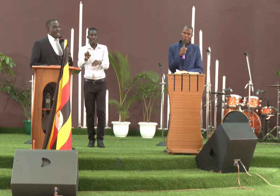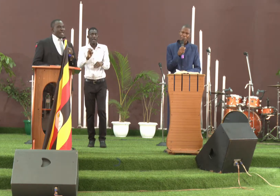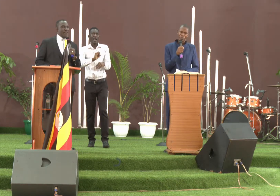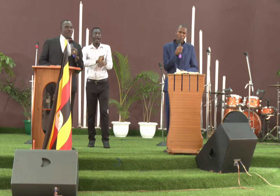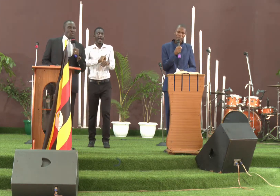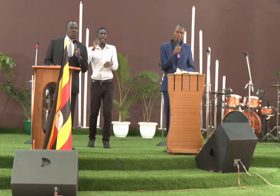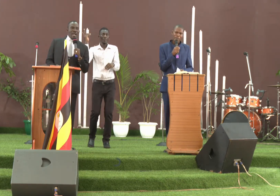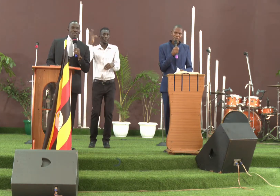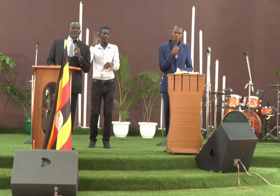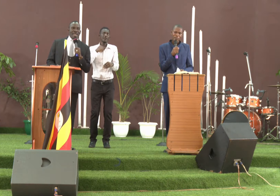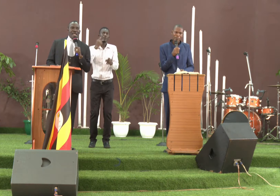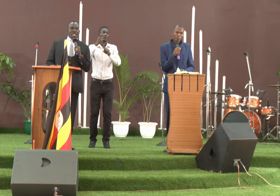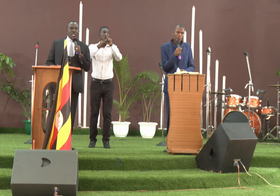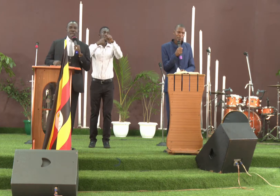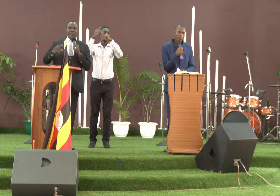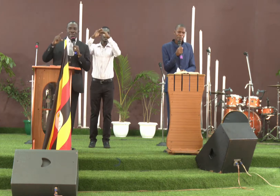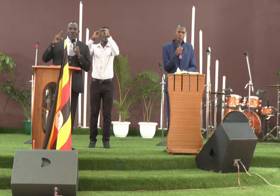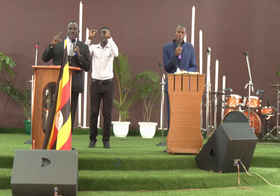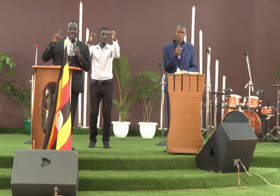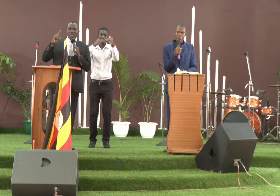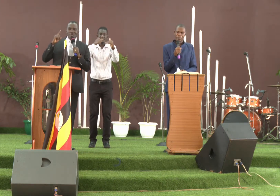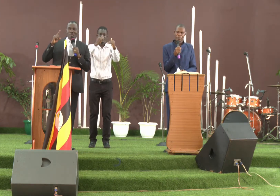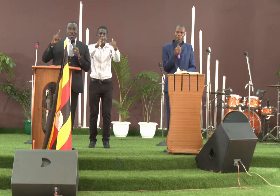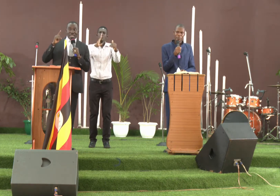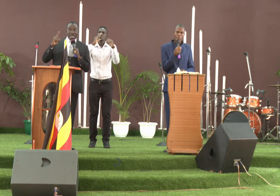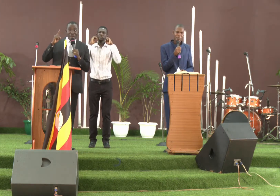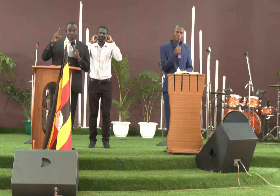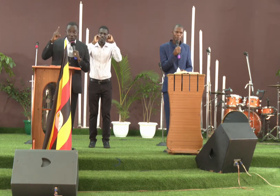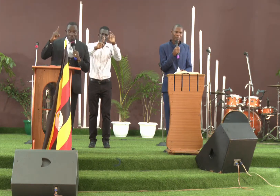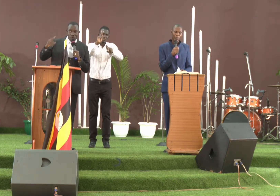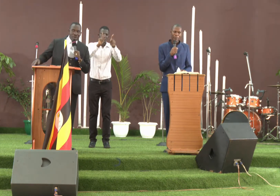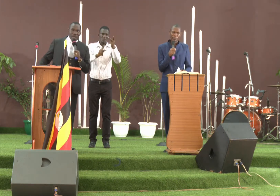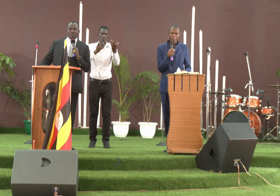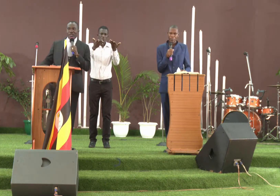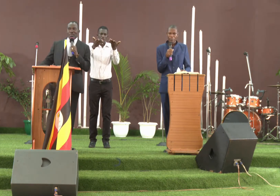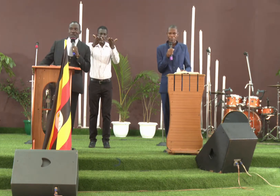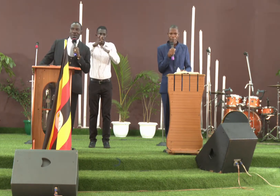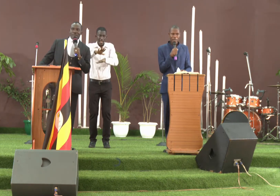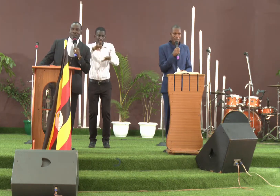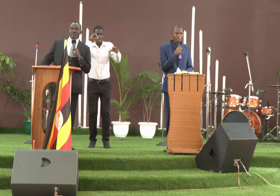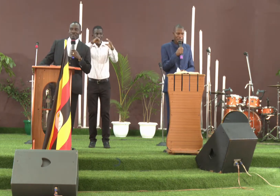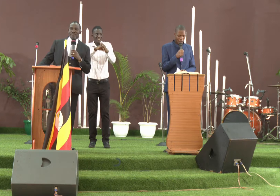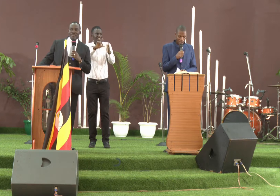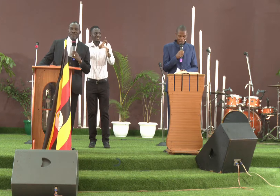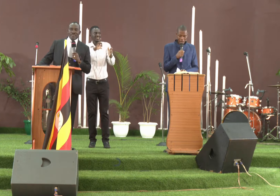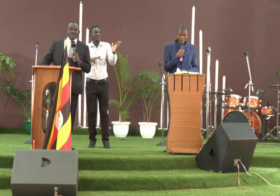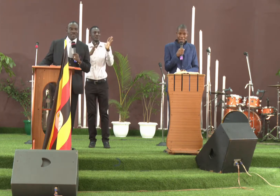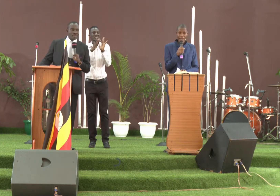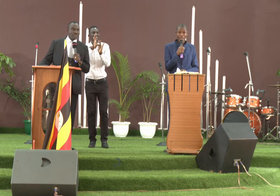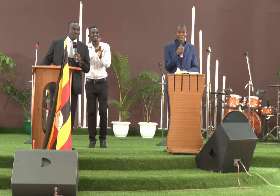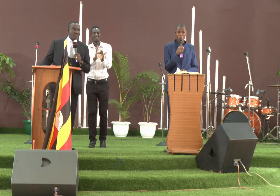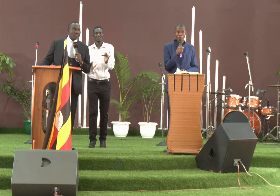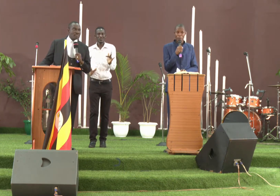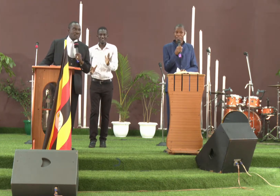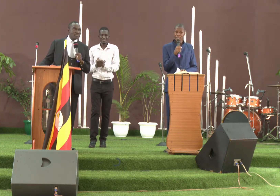eddoboozi ddene eriva mu ggulu nga lyogera nti baweereddwa omukisa abafu abafiira mu Mukama waffe. And I